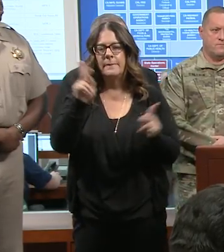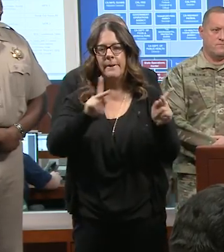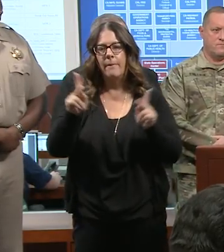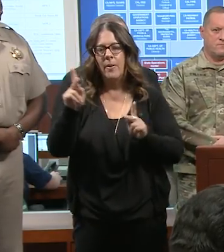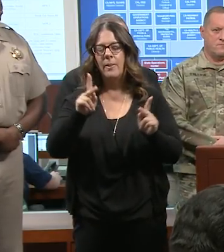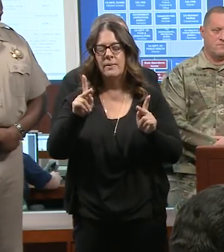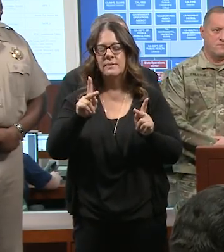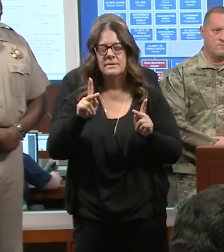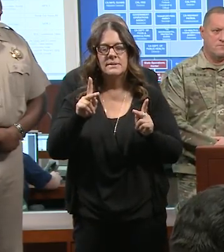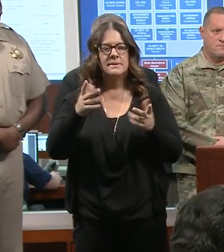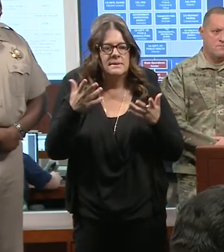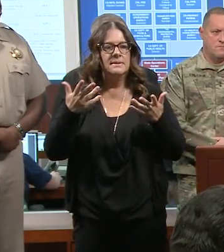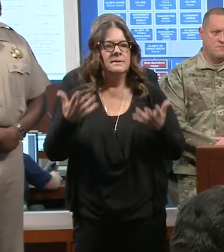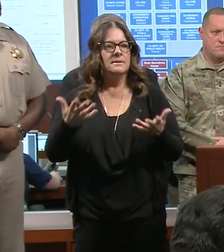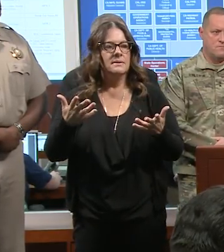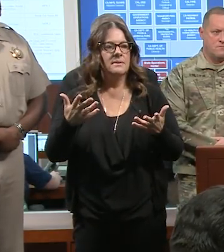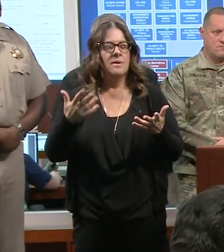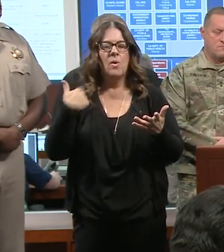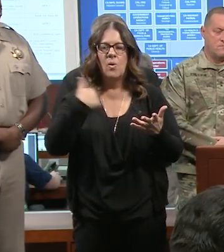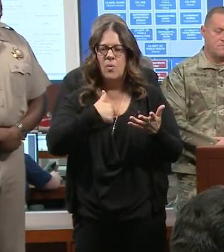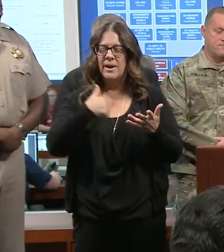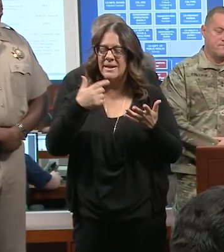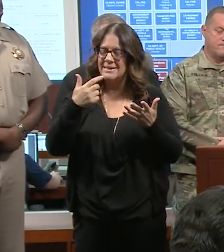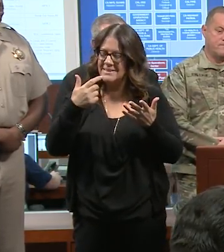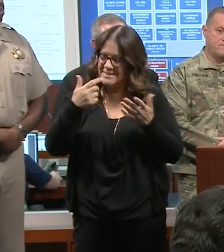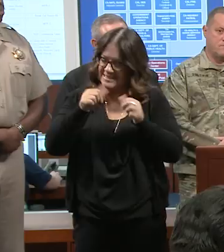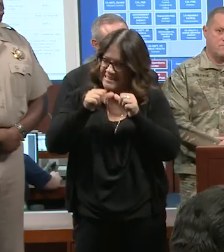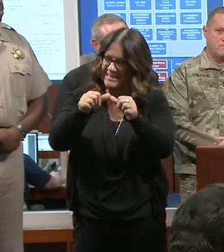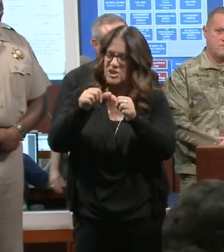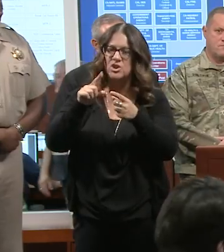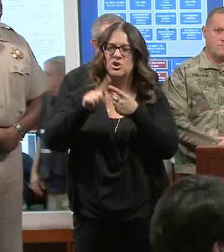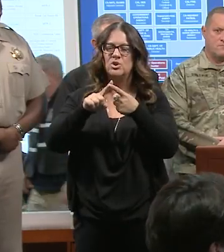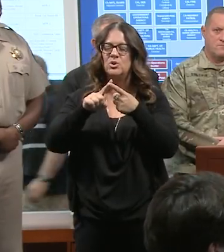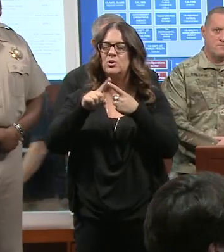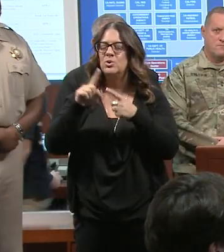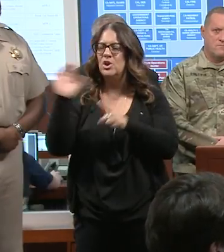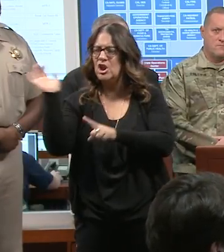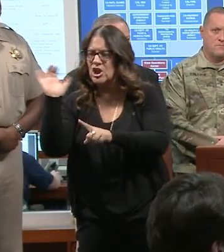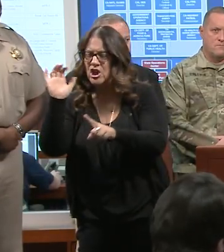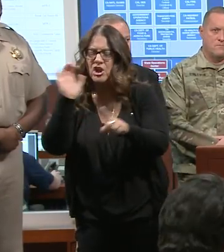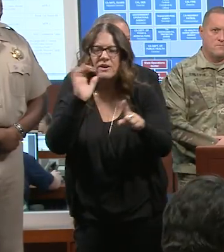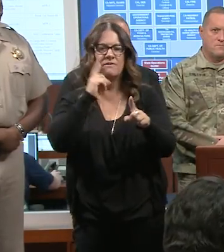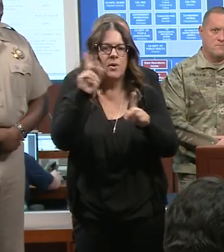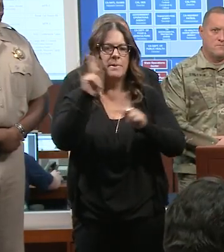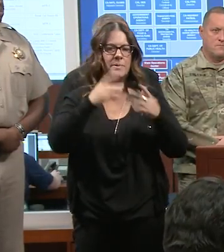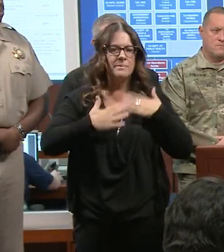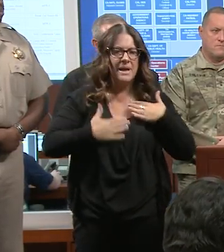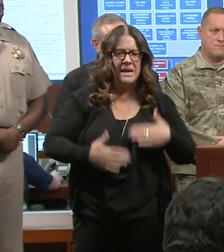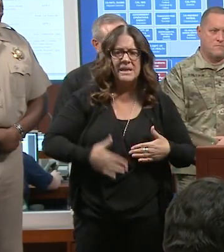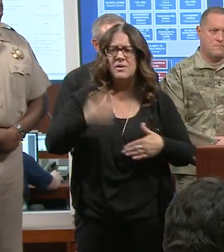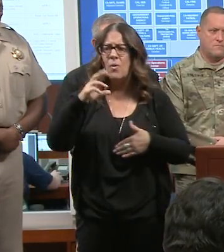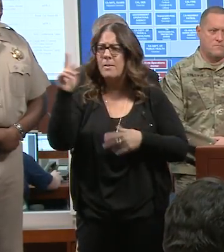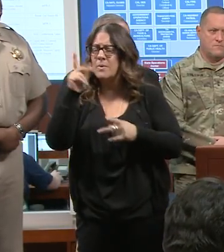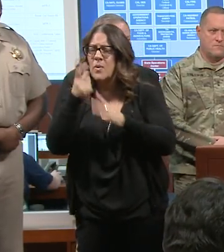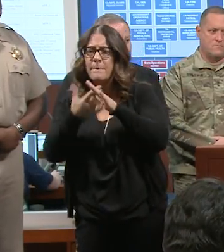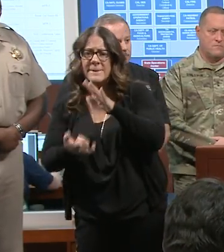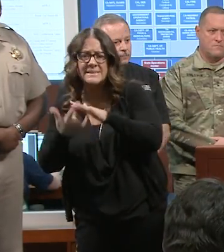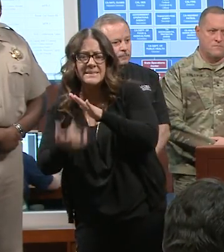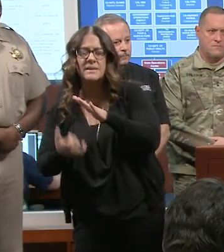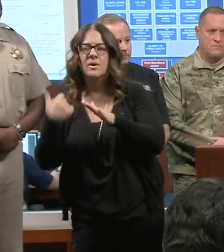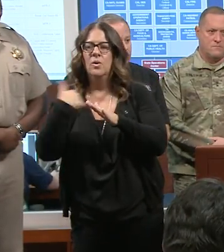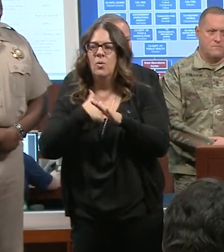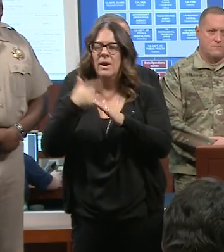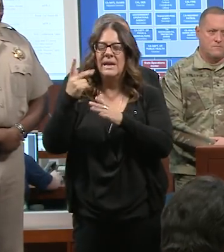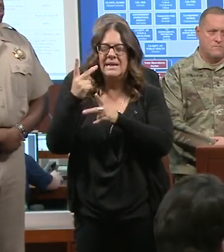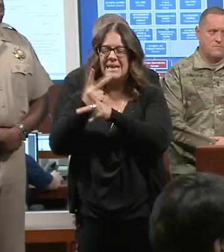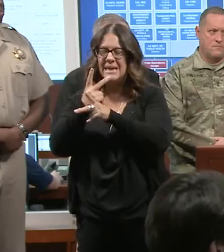And again, this is continuing to evaluate and adjudicate the missing persons or unaccounted for individuals. We continue to work on that as we get